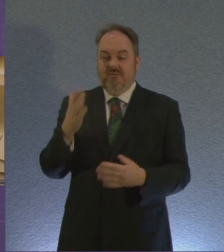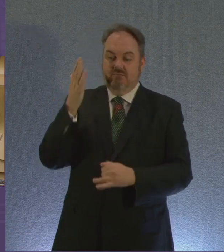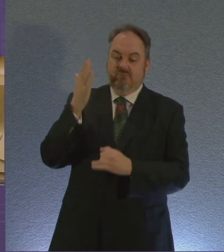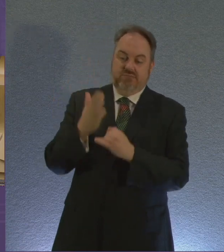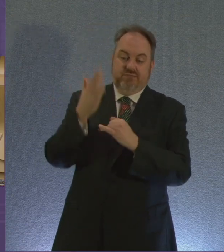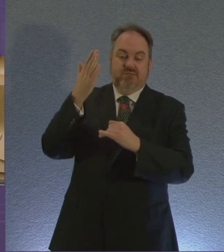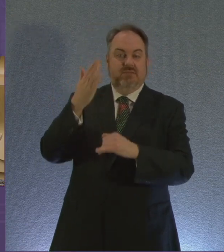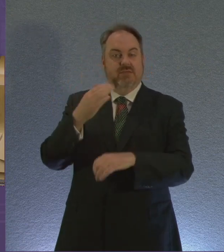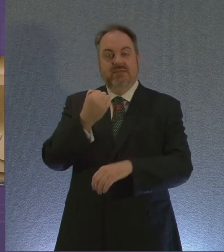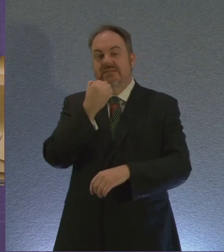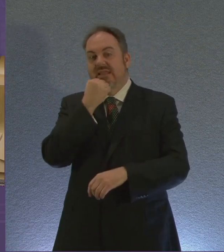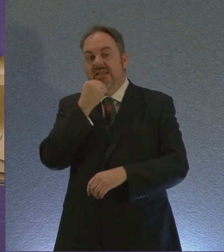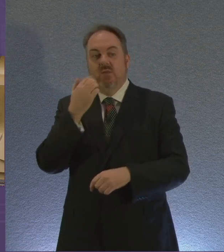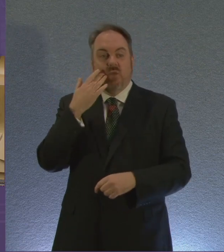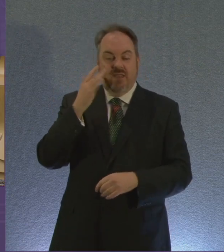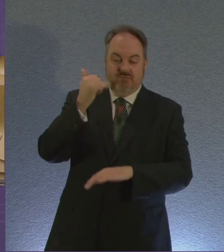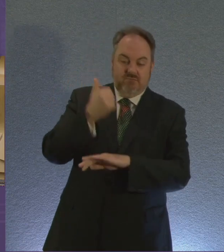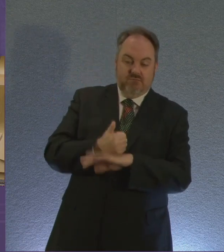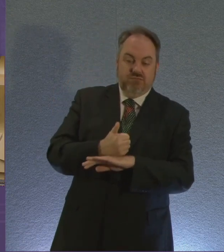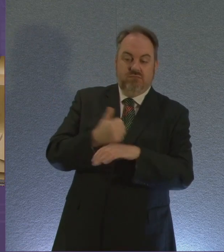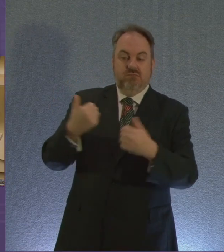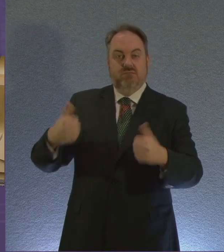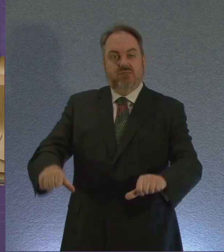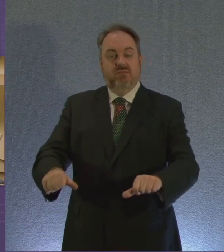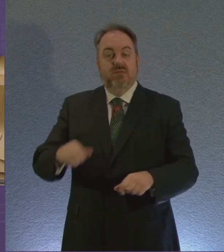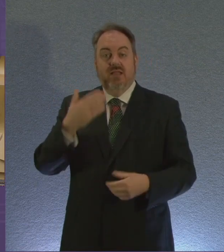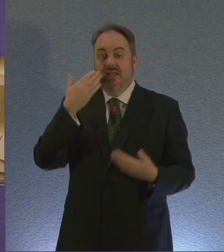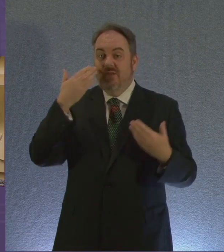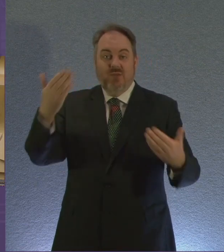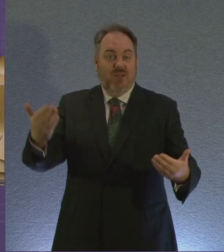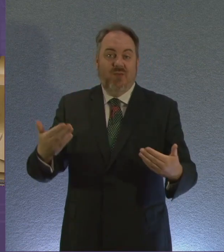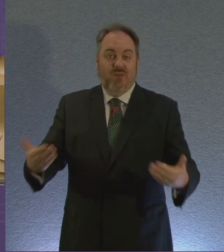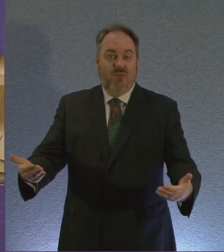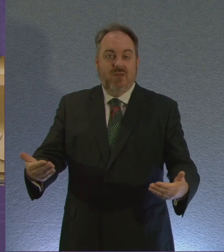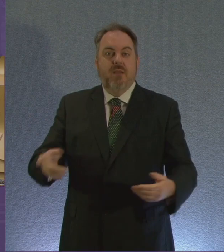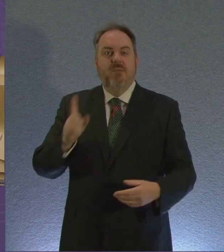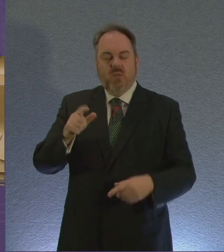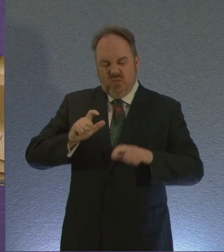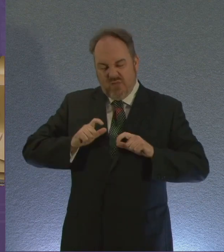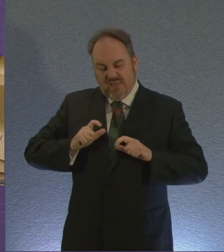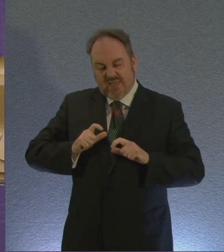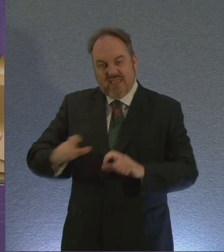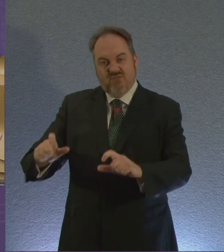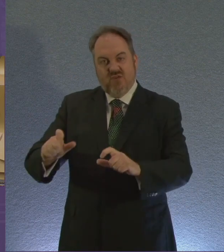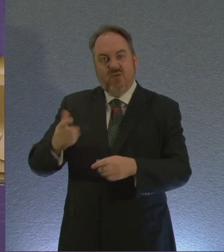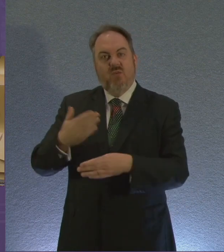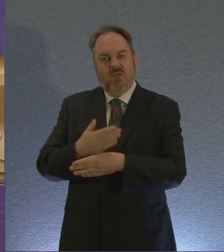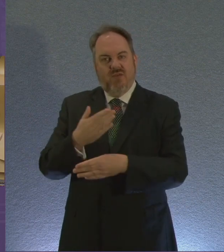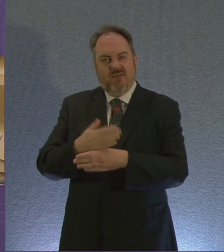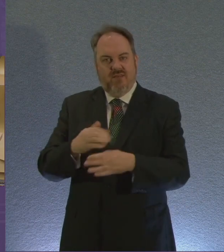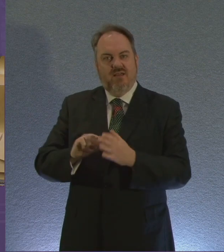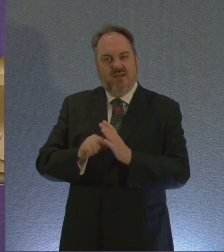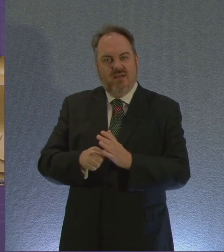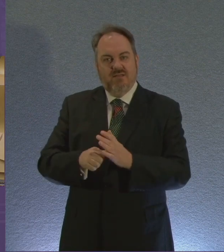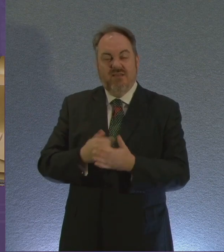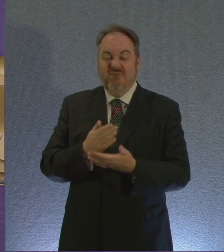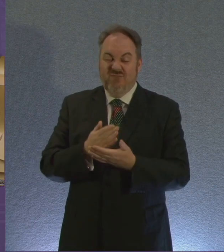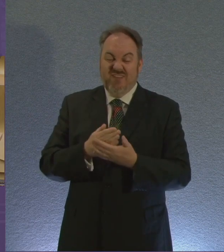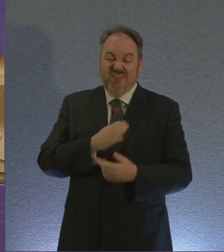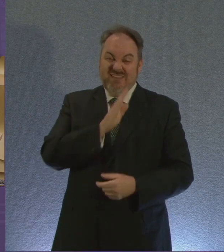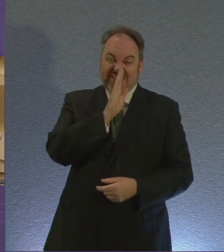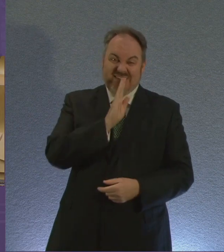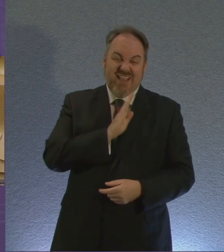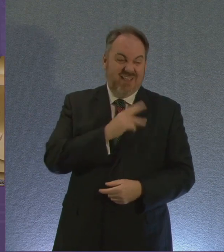can guarantee that the work, albeit at a slower schedule, will not stop. Though it is with a very heavy heart I make